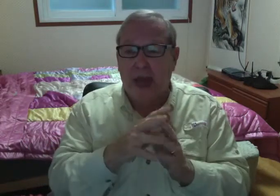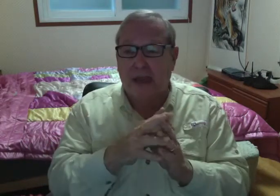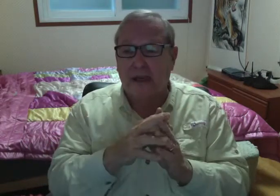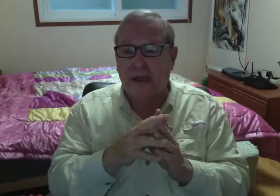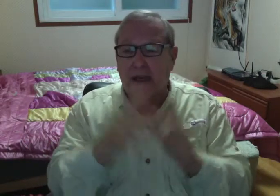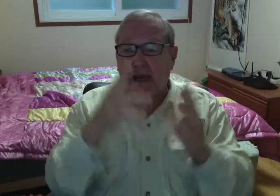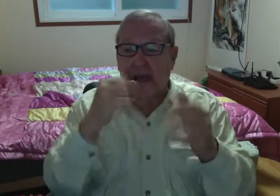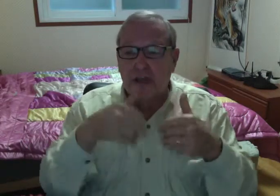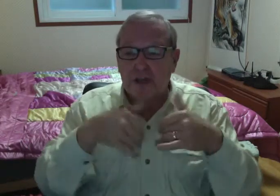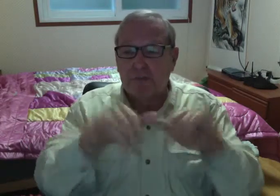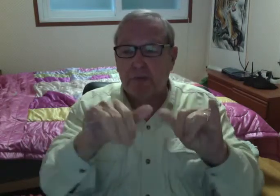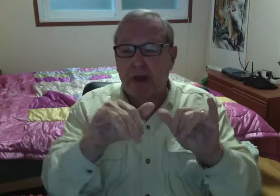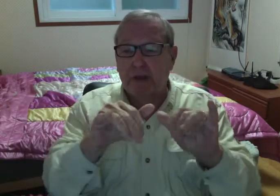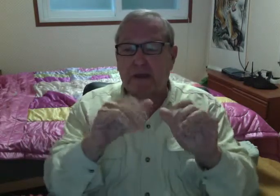men, and they did